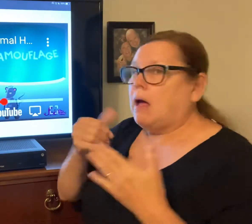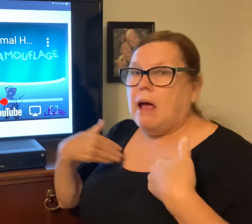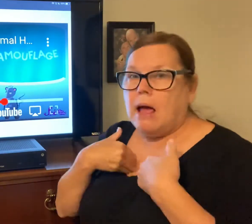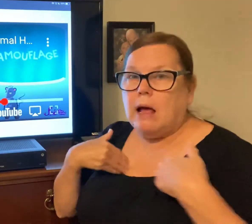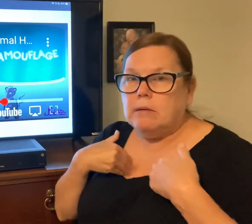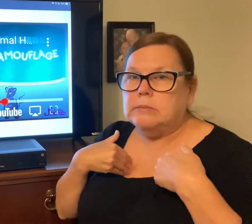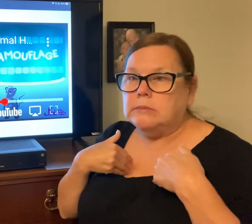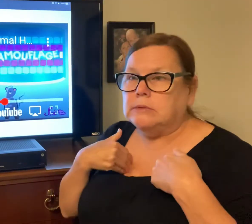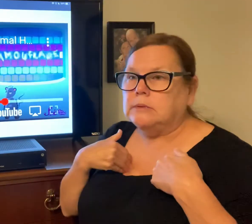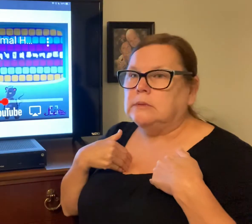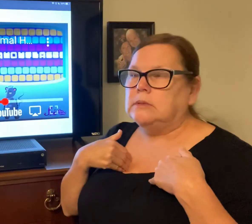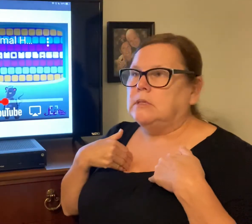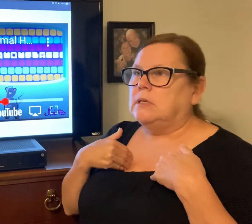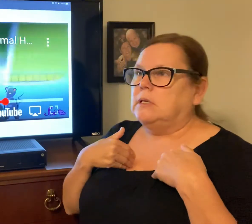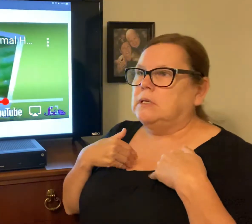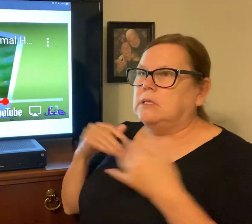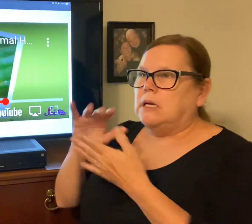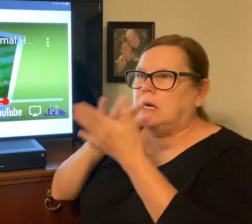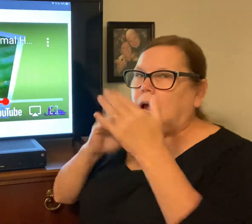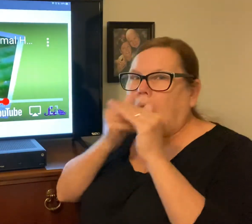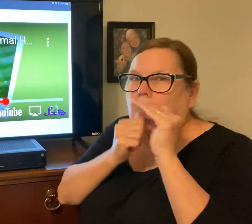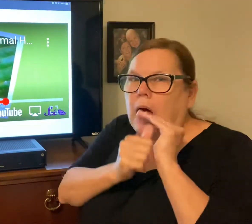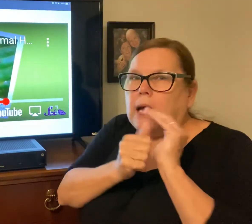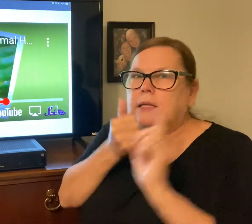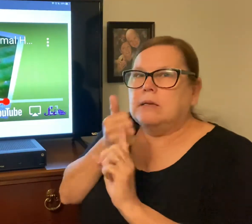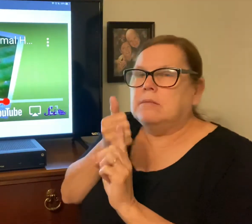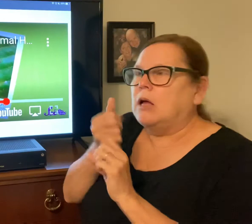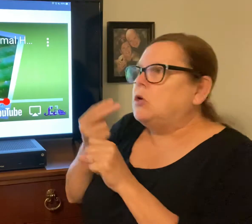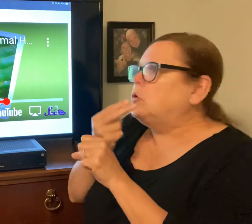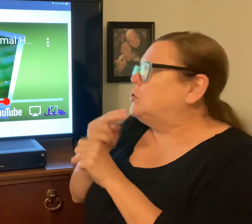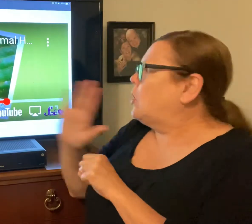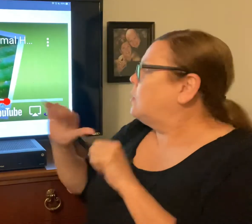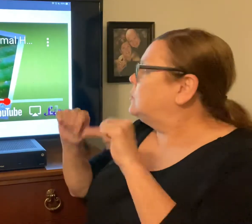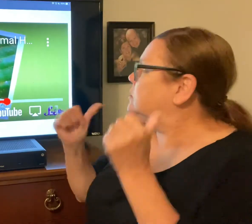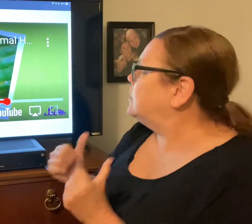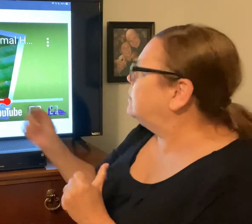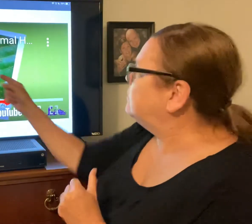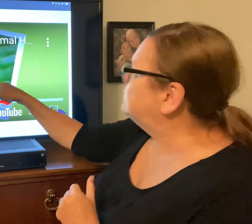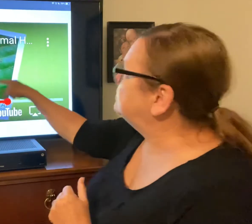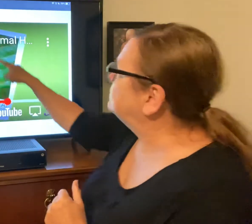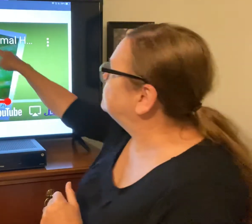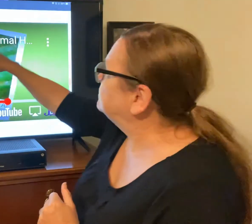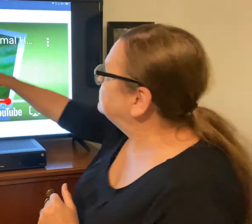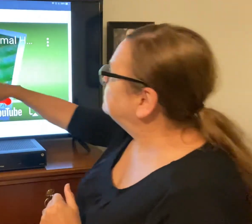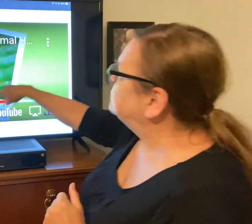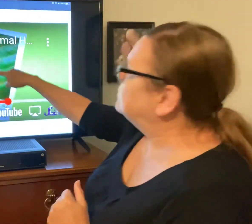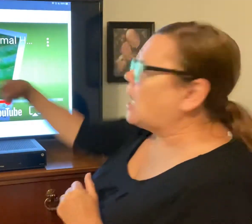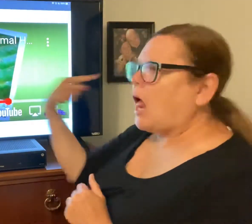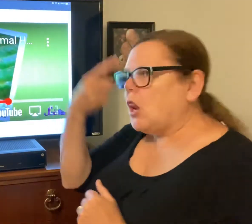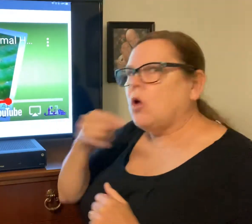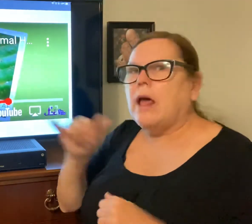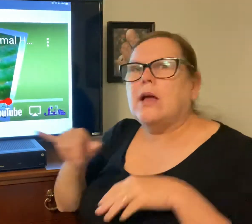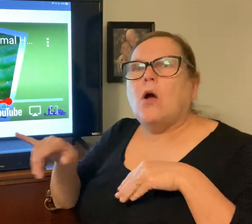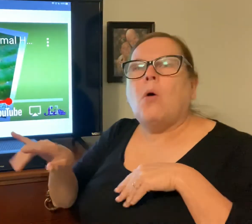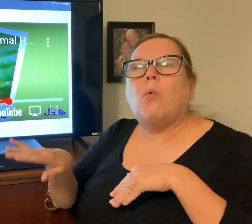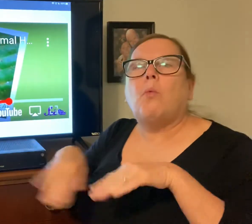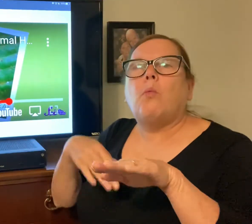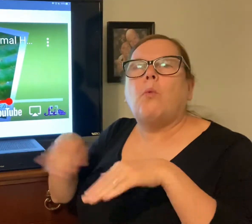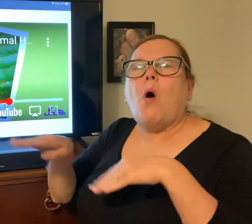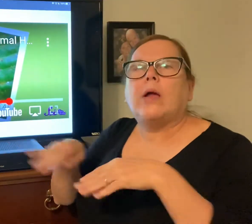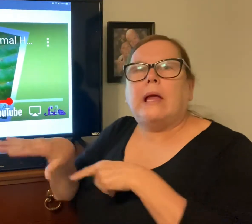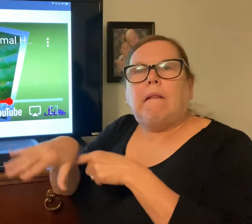camouflage themselves using their shape. Take a look at this guy. Can you see it? It's called the walking leaf, and no wonder.